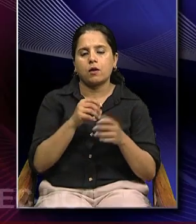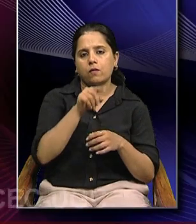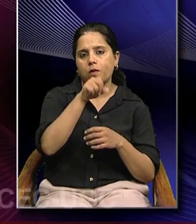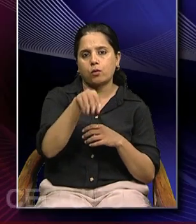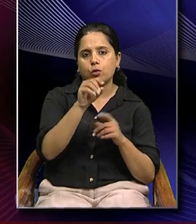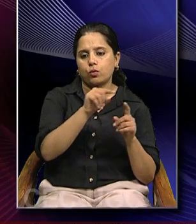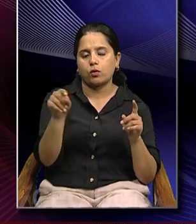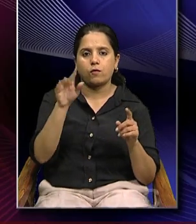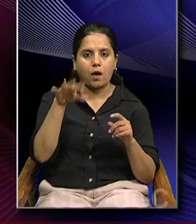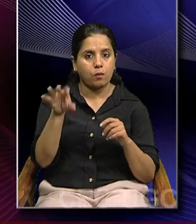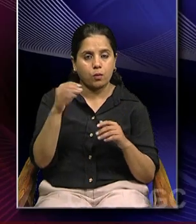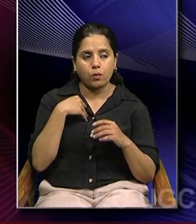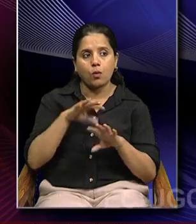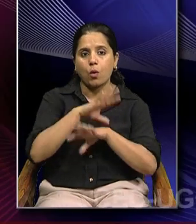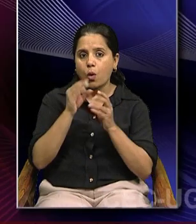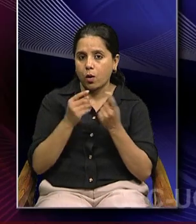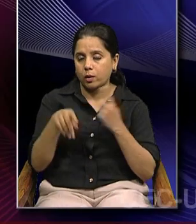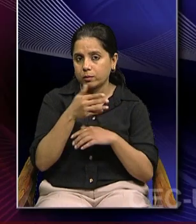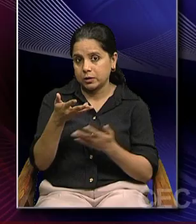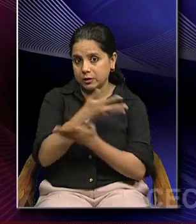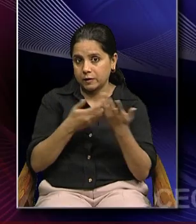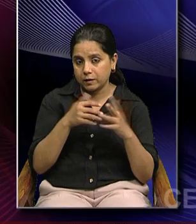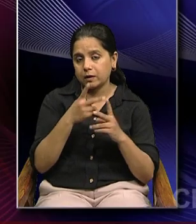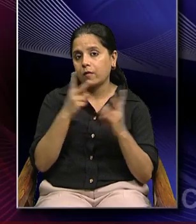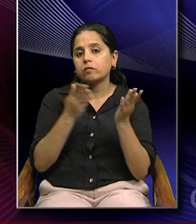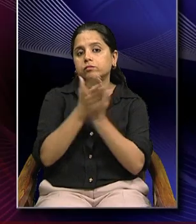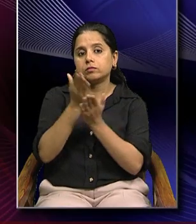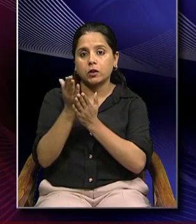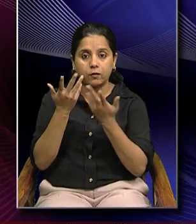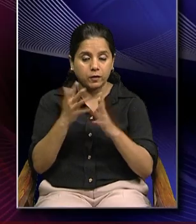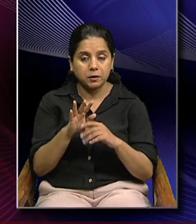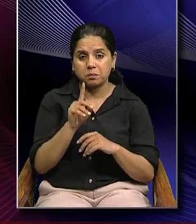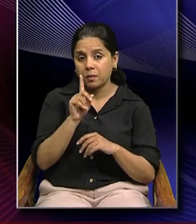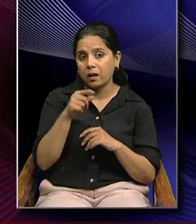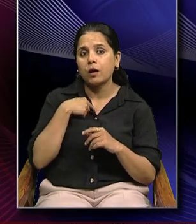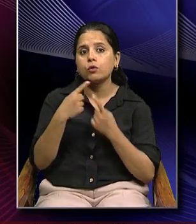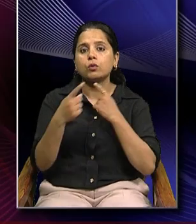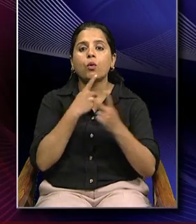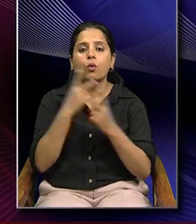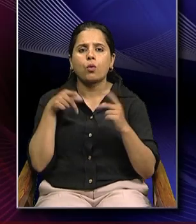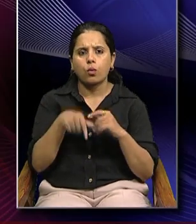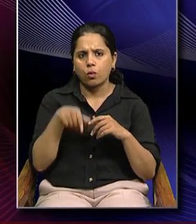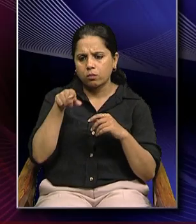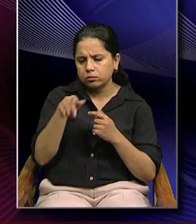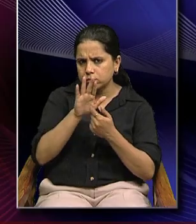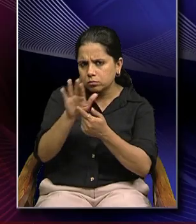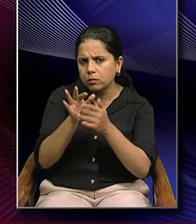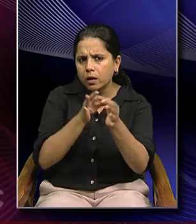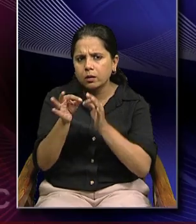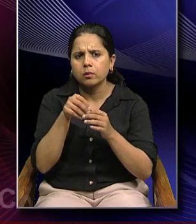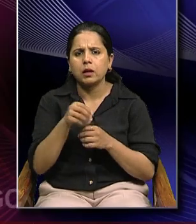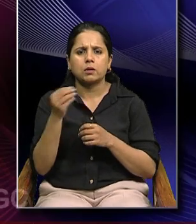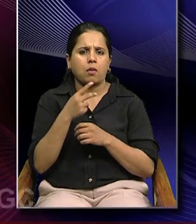to 5.0. We had already discussed on different parameters, but when we talk about the orientation, I am just giving